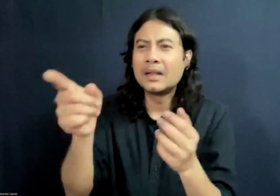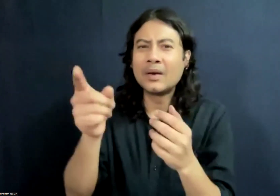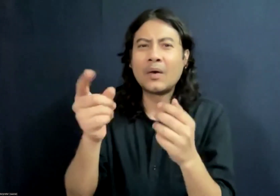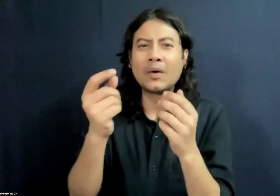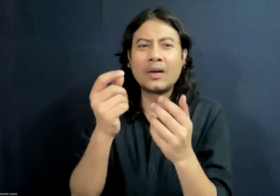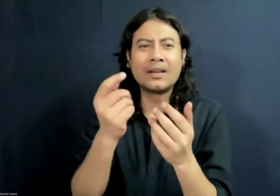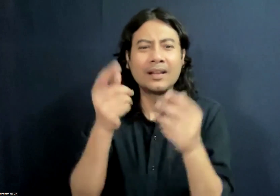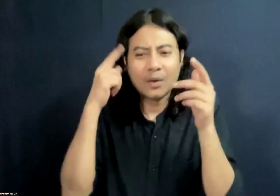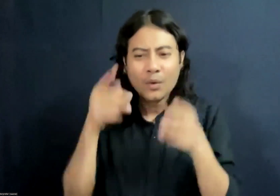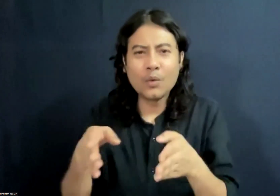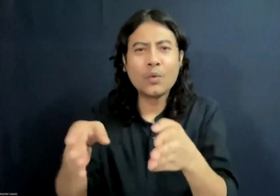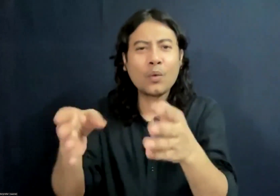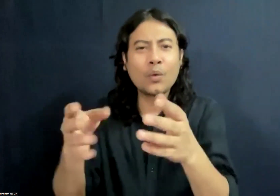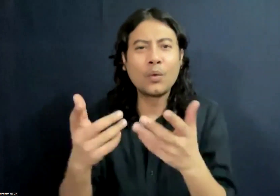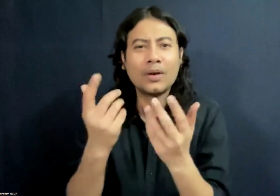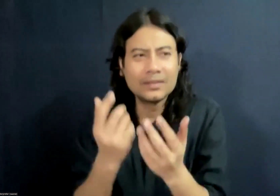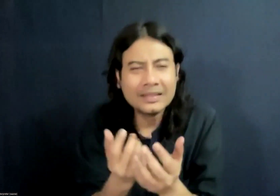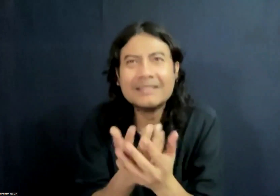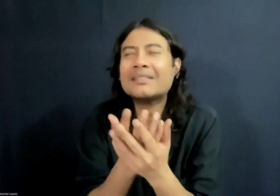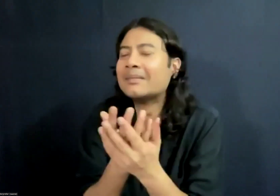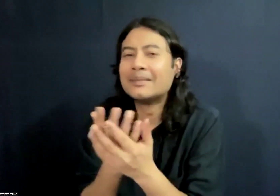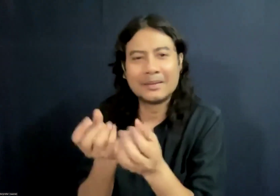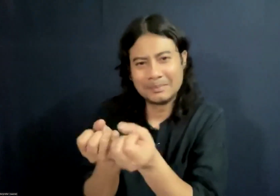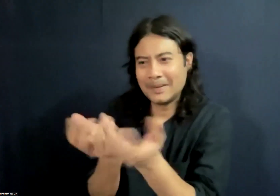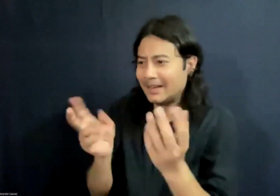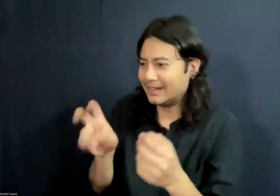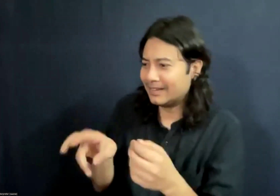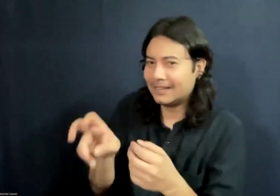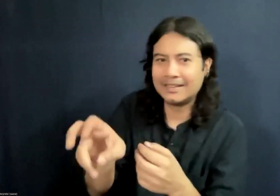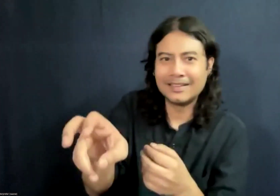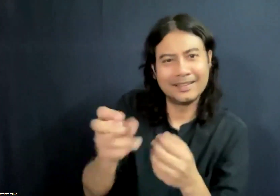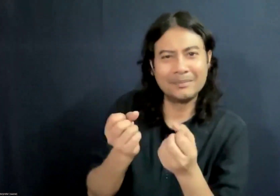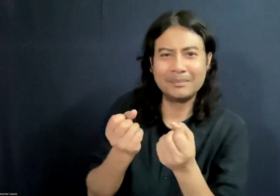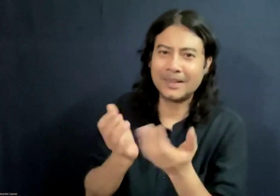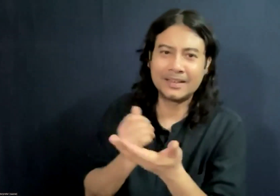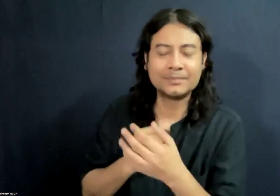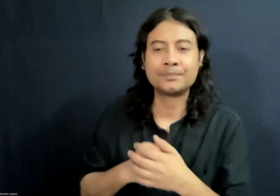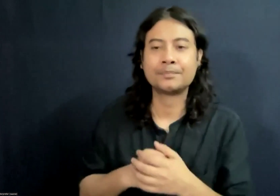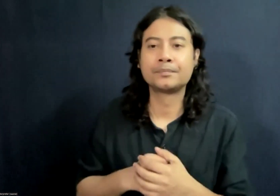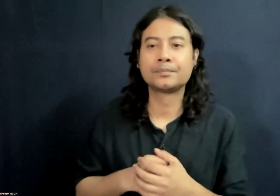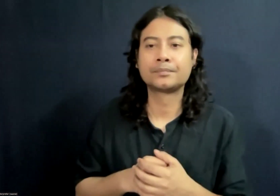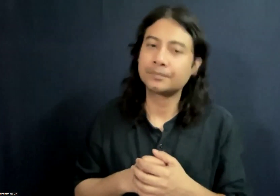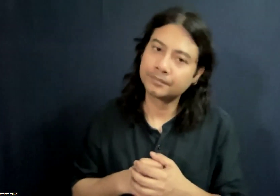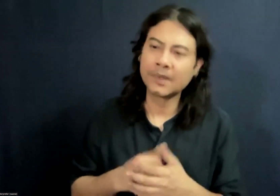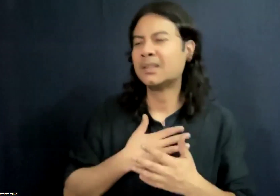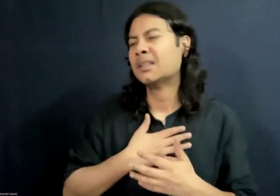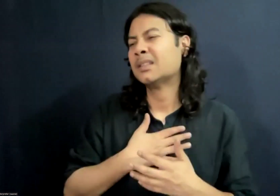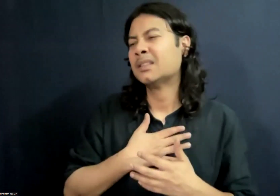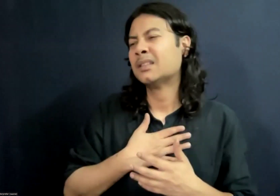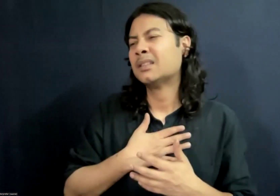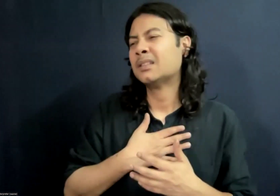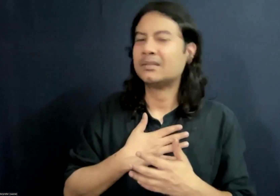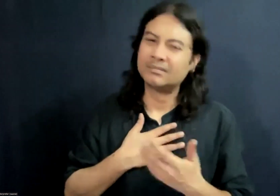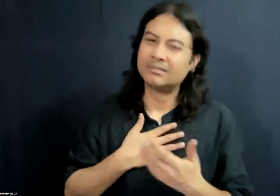you're giving charity to some beggar. But after some time, you go and see that that beggar goes to a